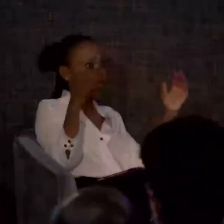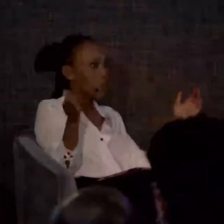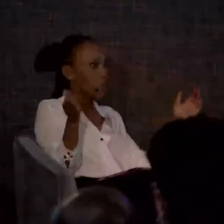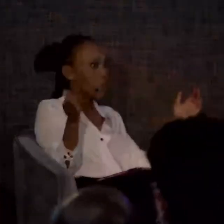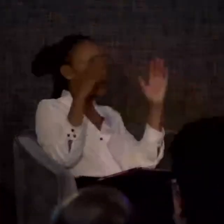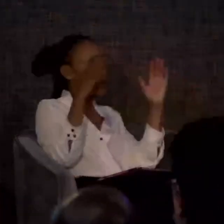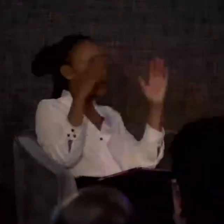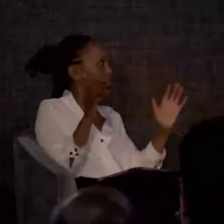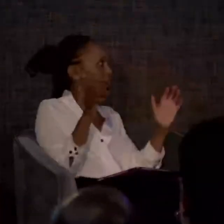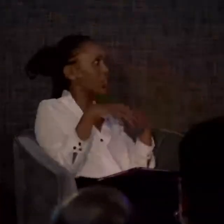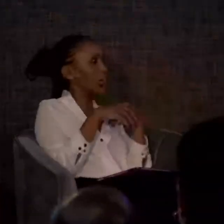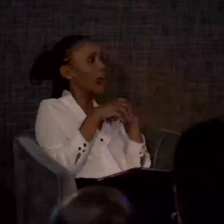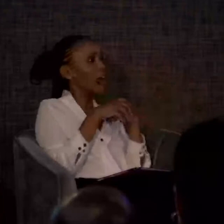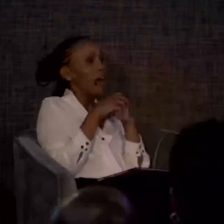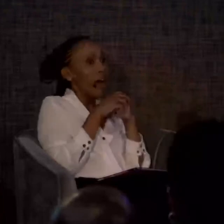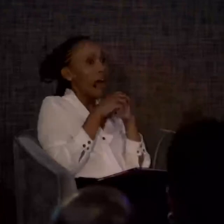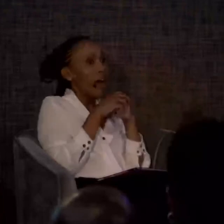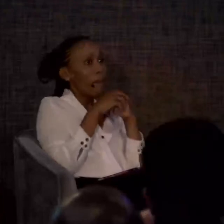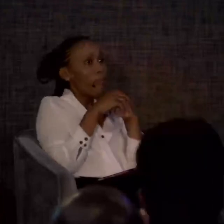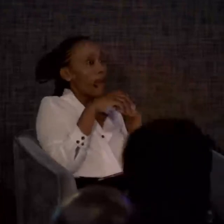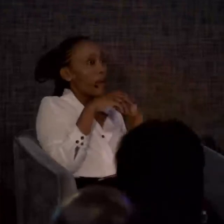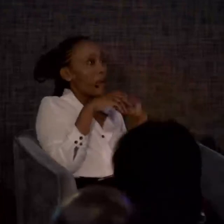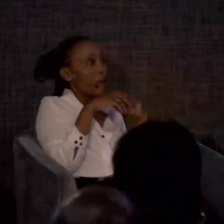No one's going to school, etc., etc.